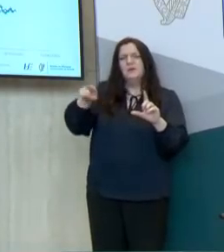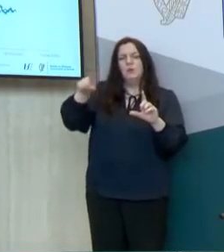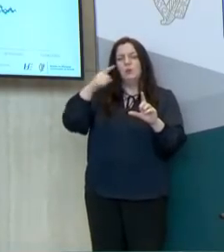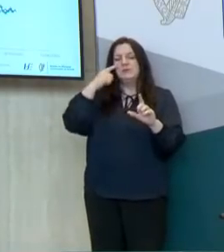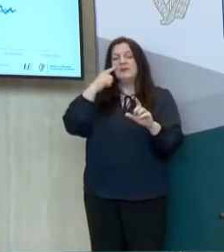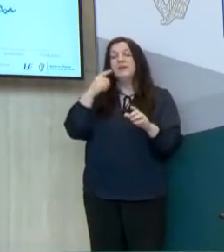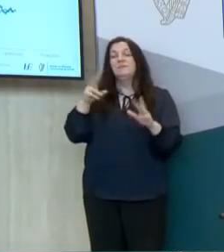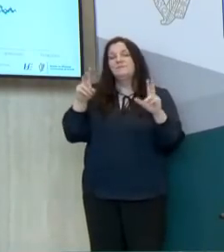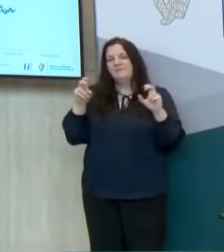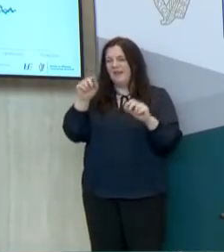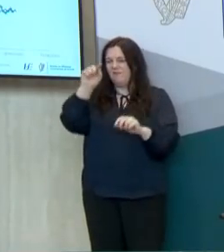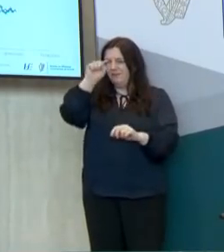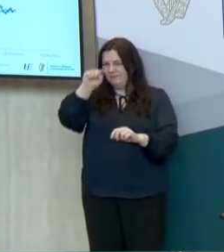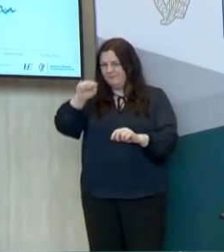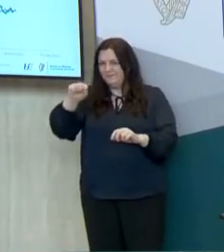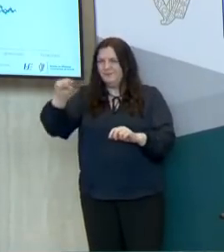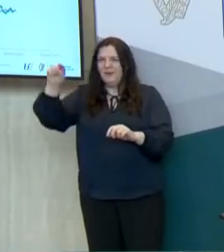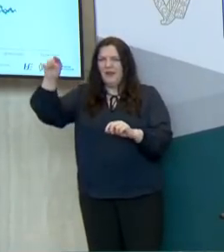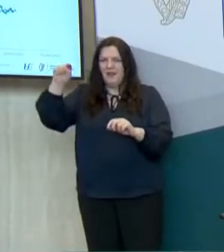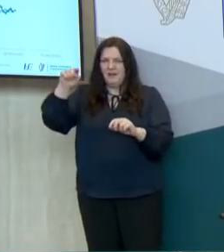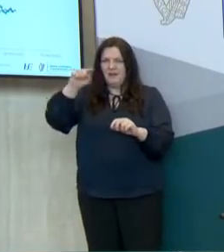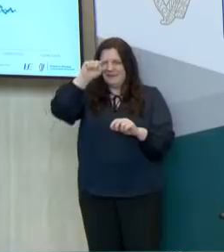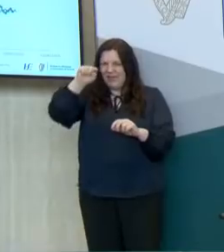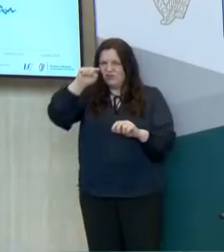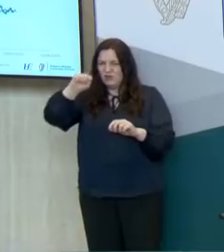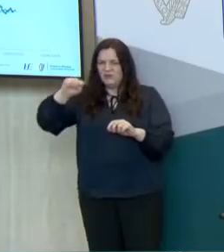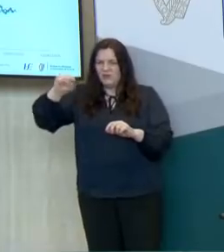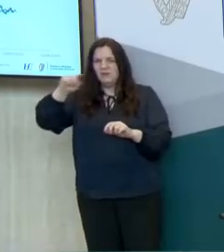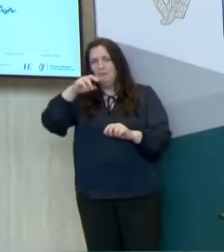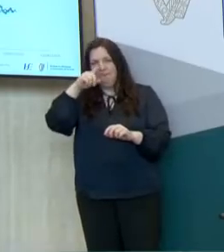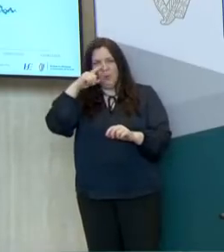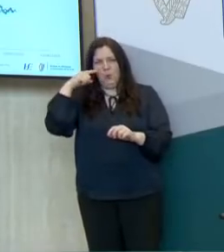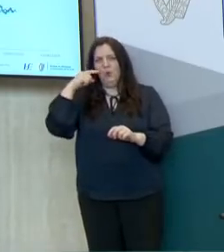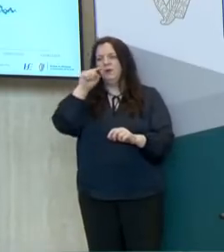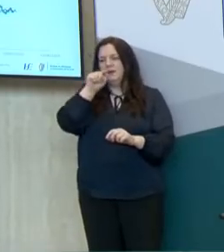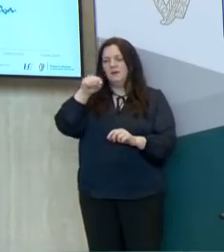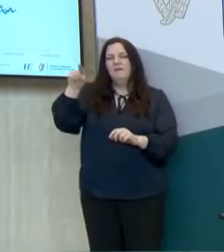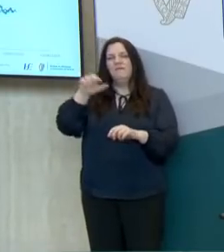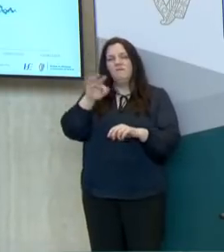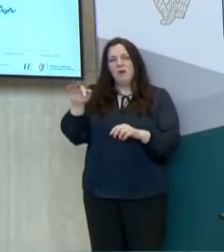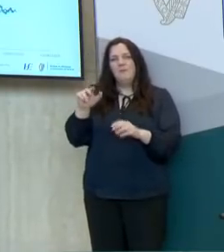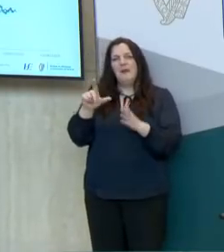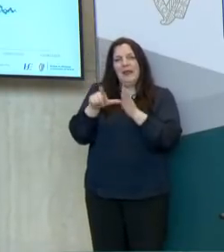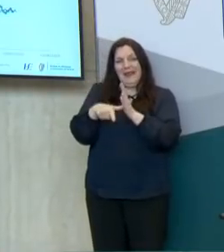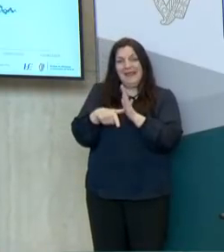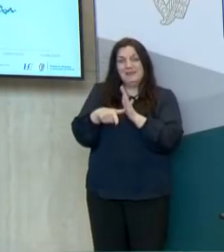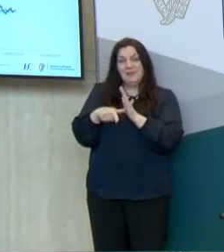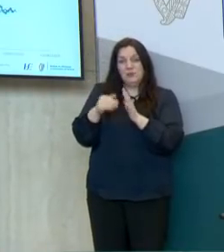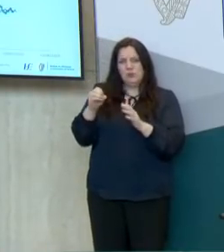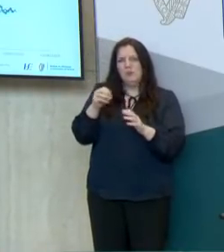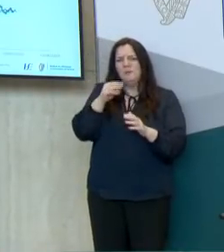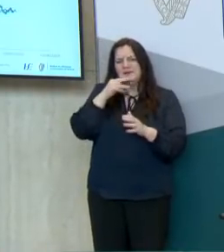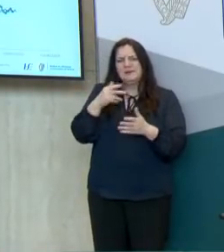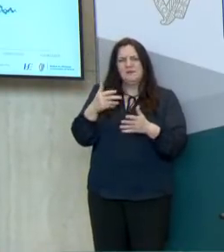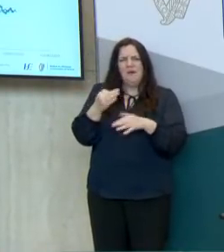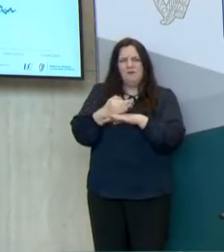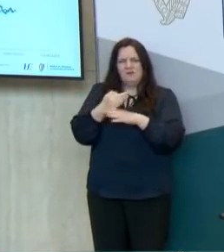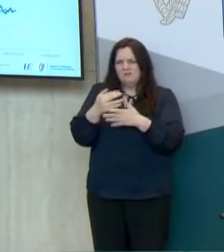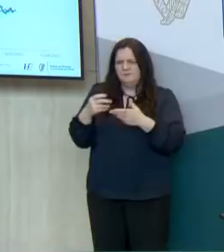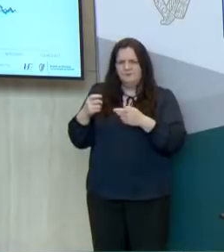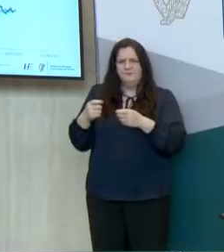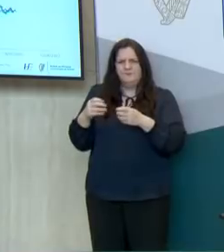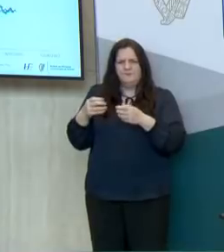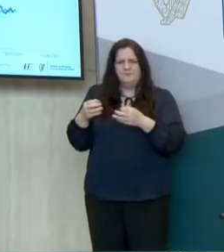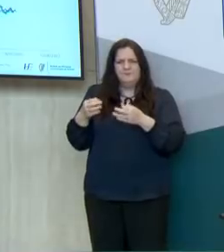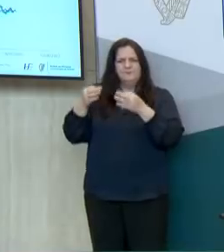dashed blue line, which is by date of confirmation, that increase, which was happening from late June until around 12, 13, 14